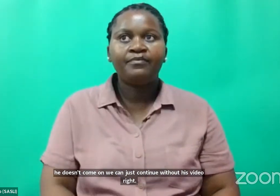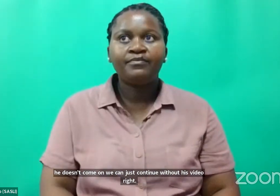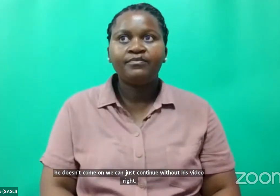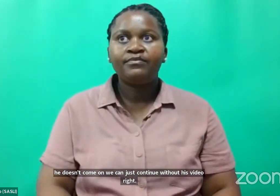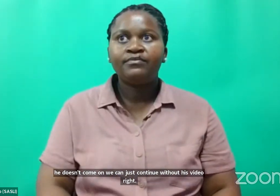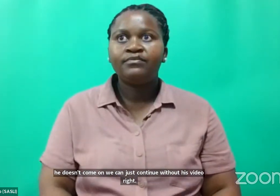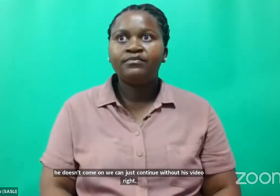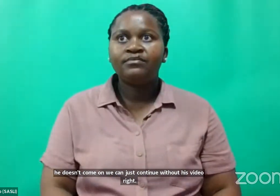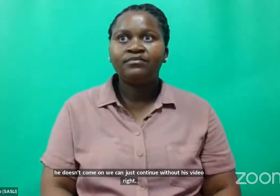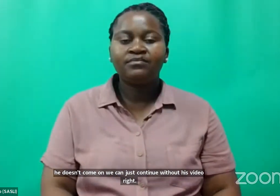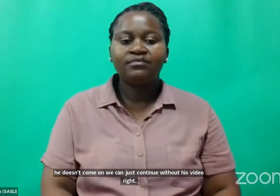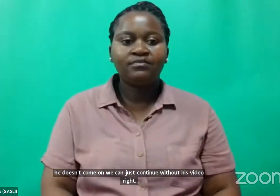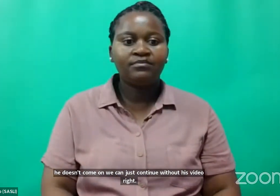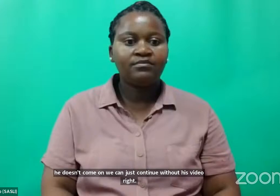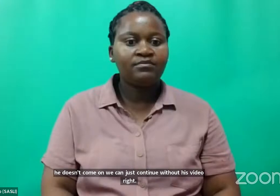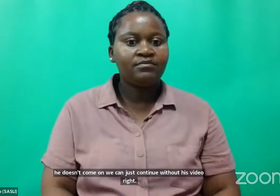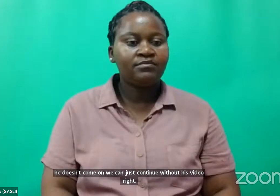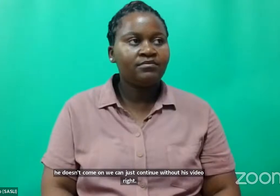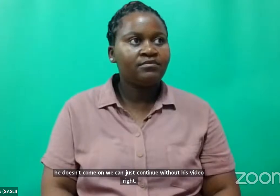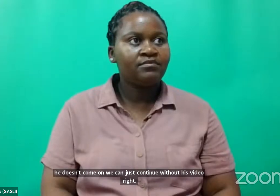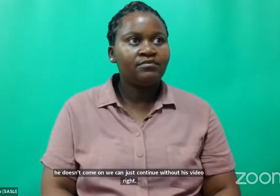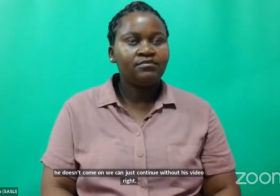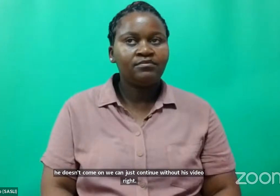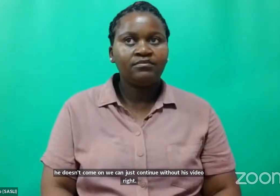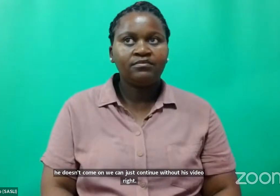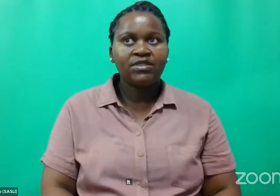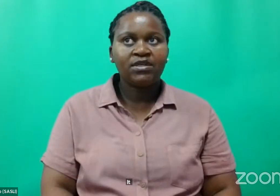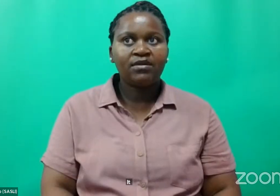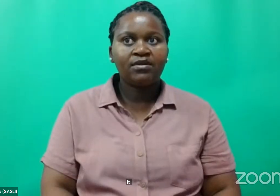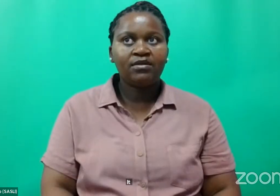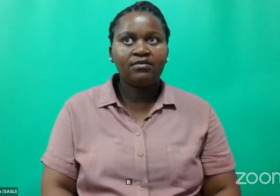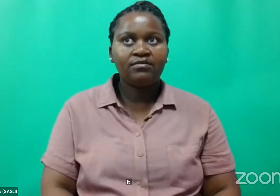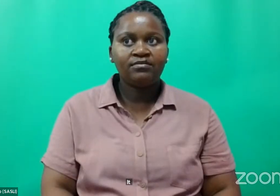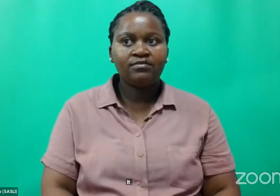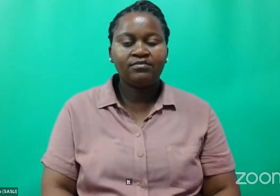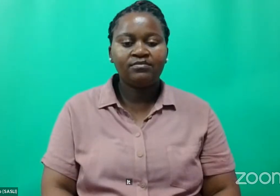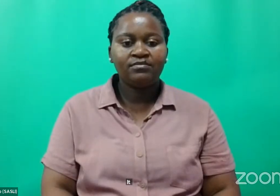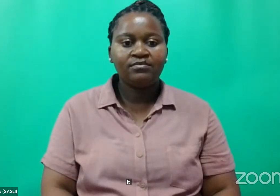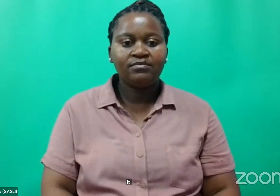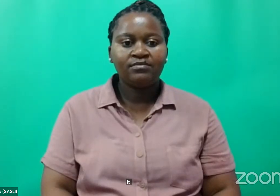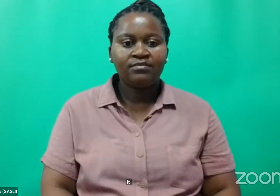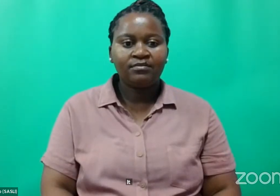Yeah, I think it's best we do that. Doesn't Yeah. it?